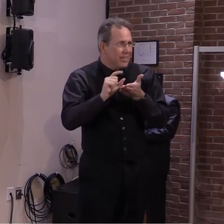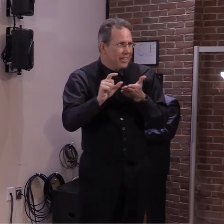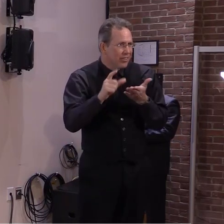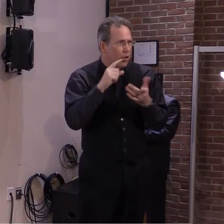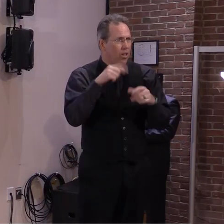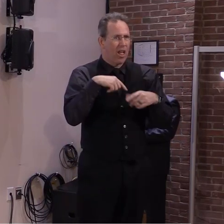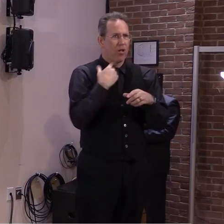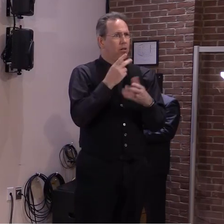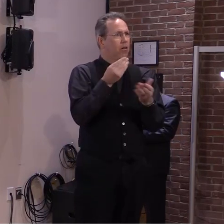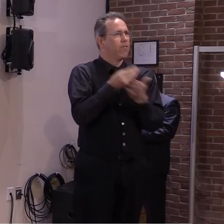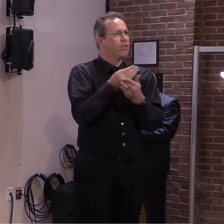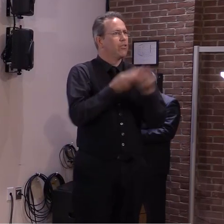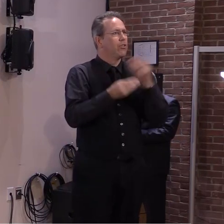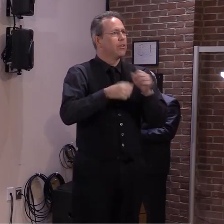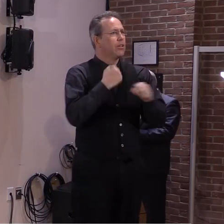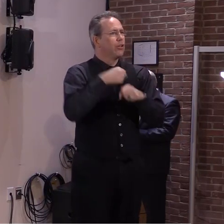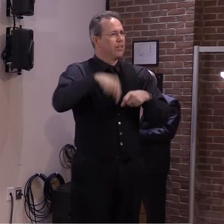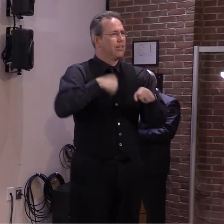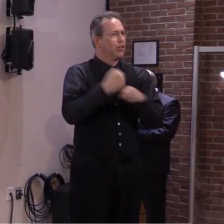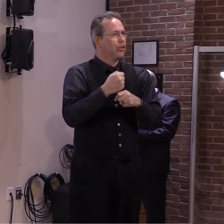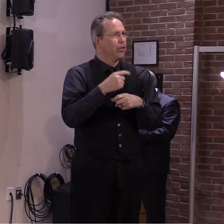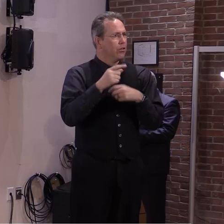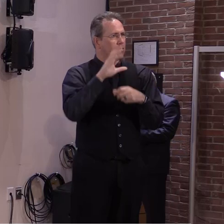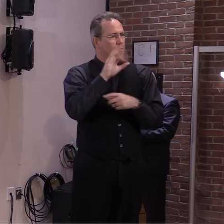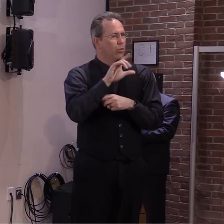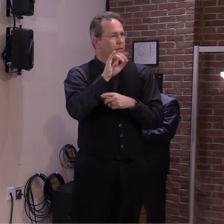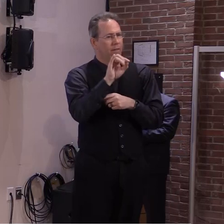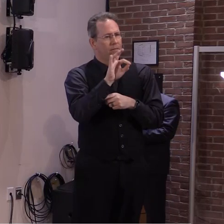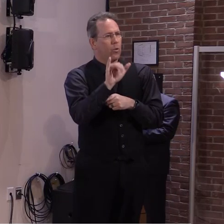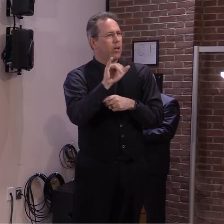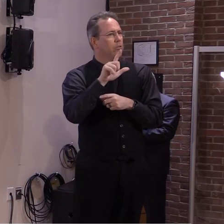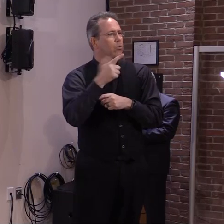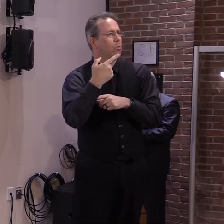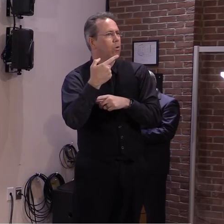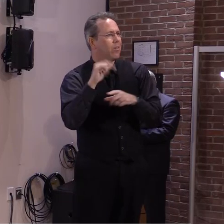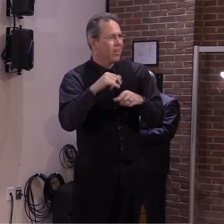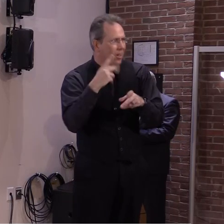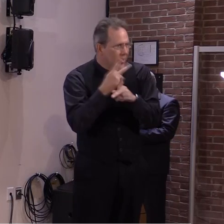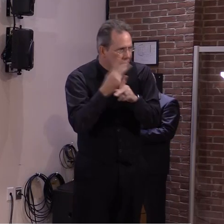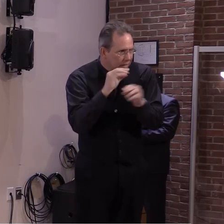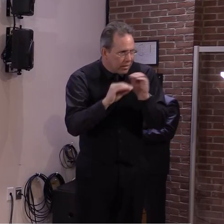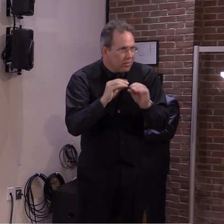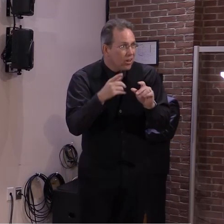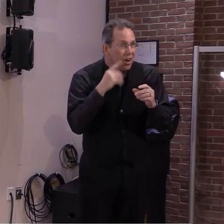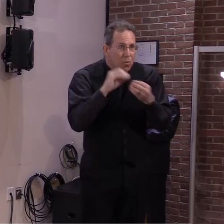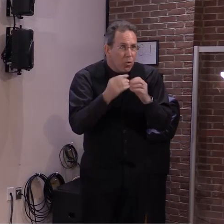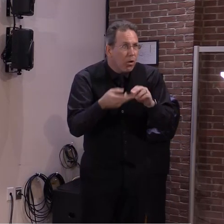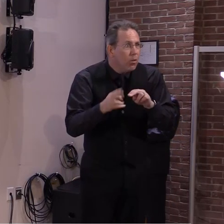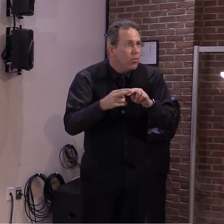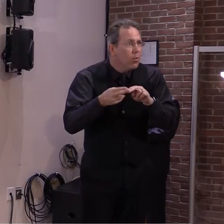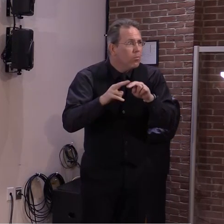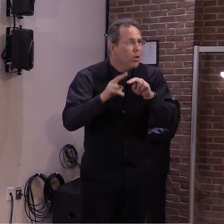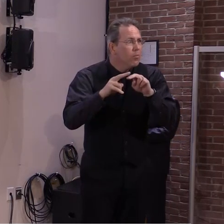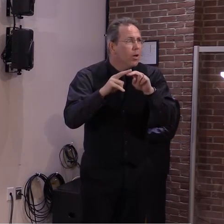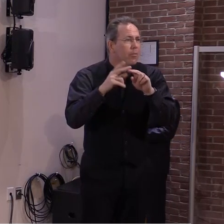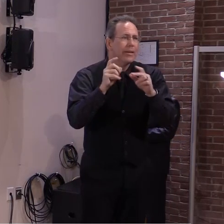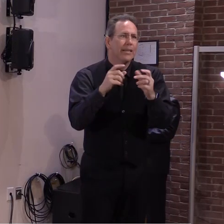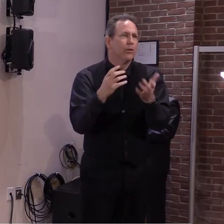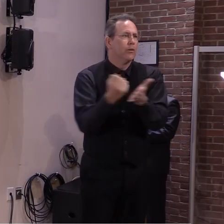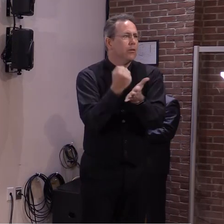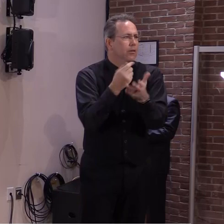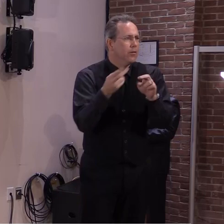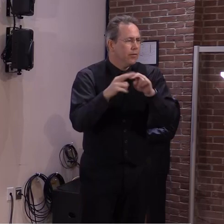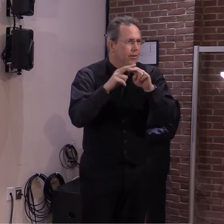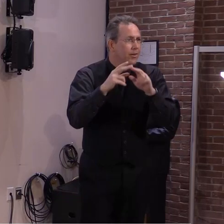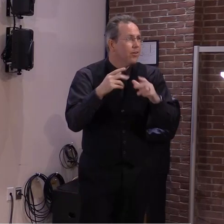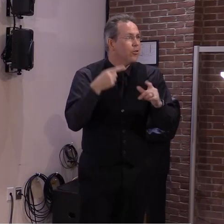keeps growing, and it's going to get to a point where we're just plain not going to